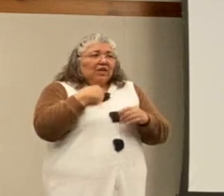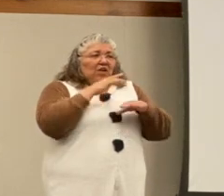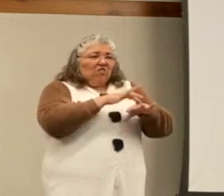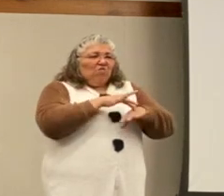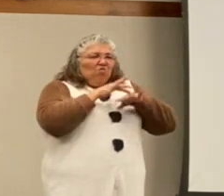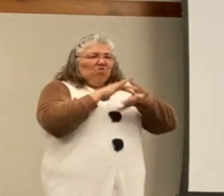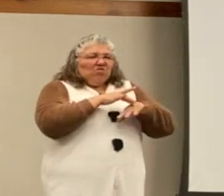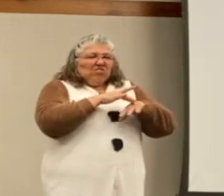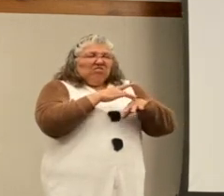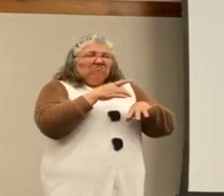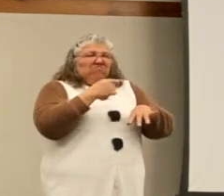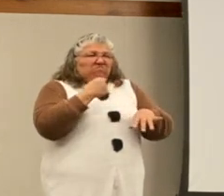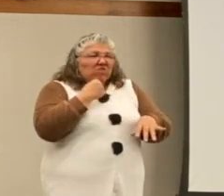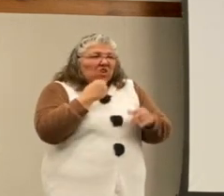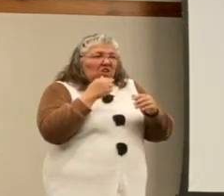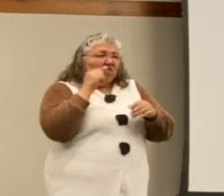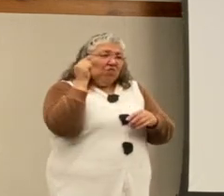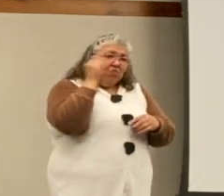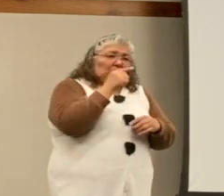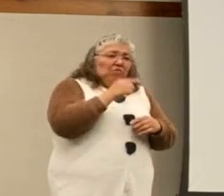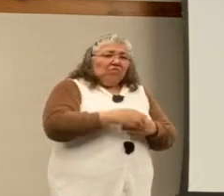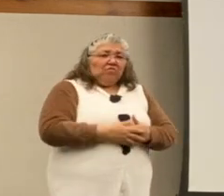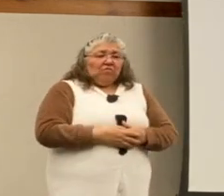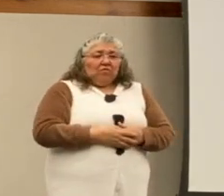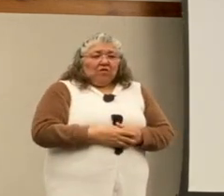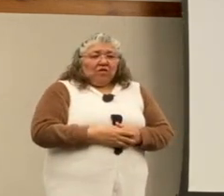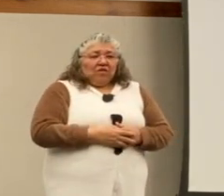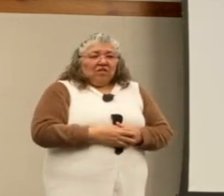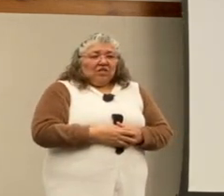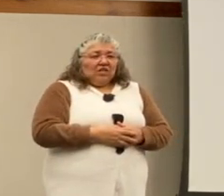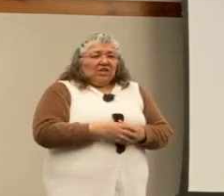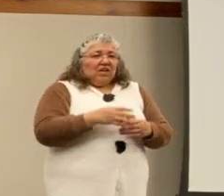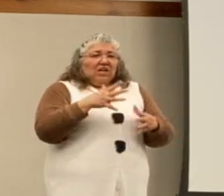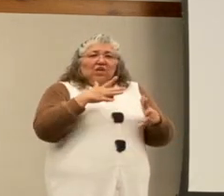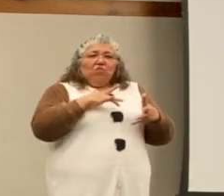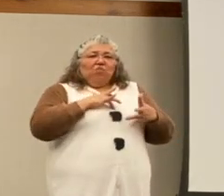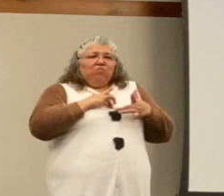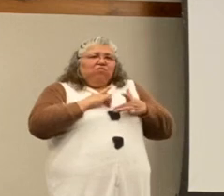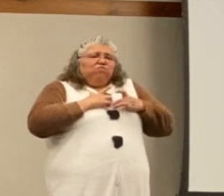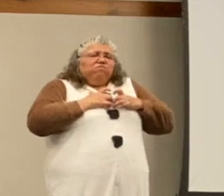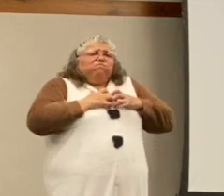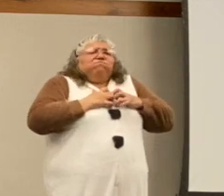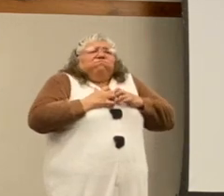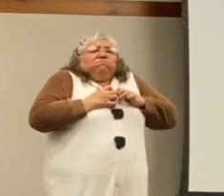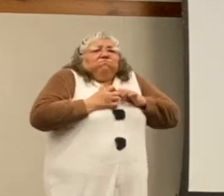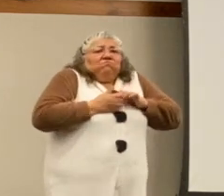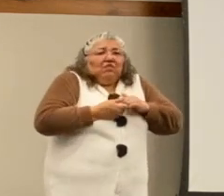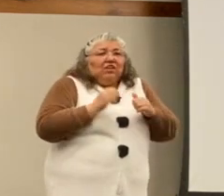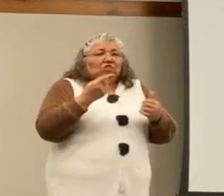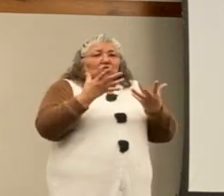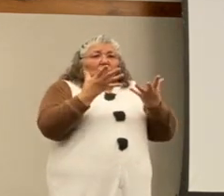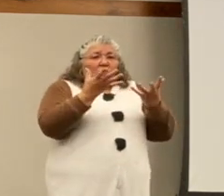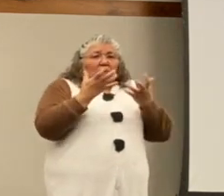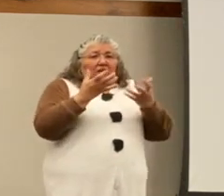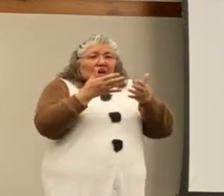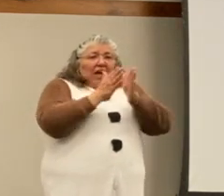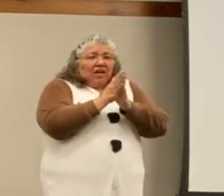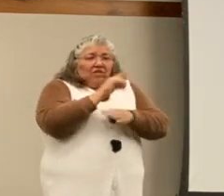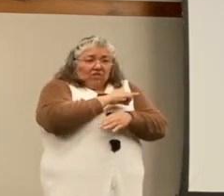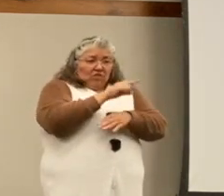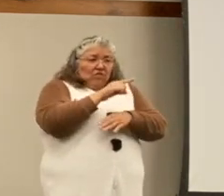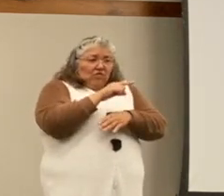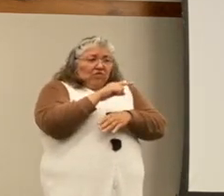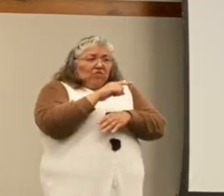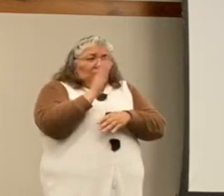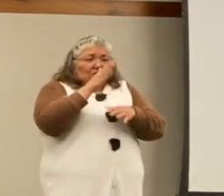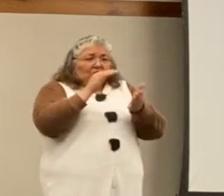this bitterness towards you. It's been eating me alive. And I just want to ask that you would forgive